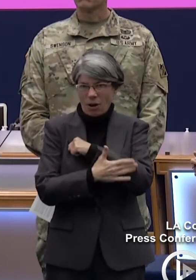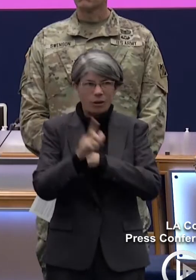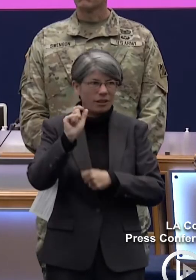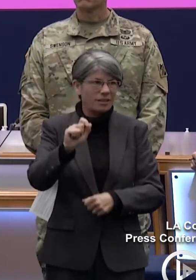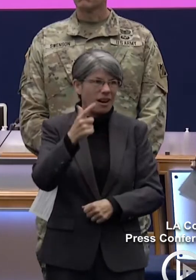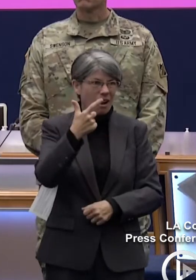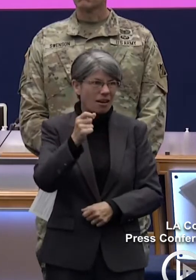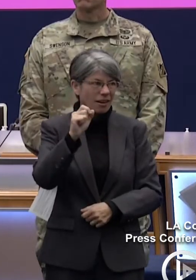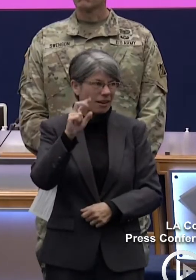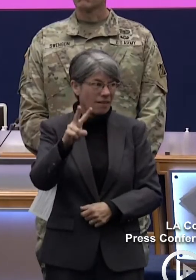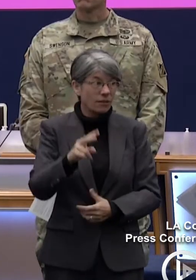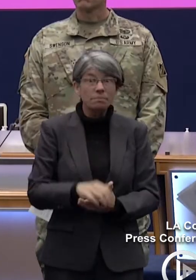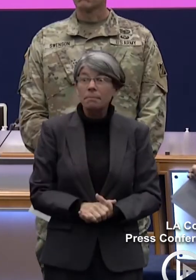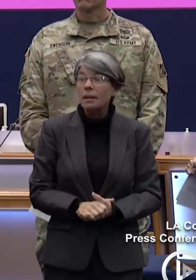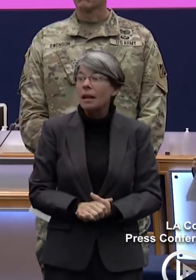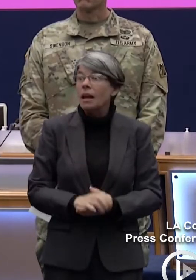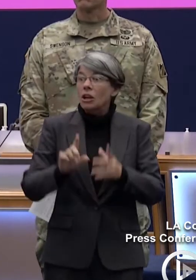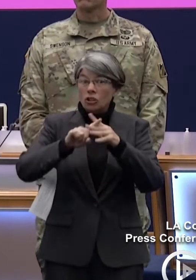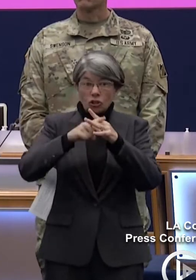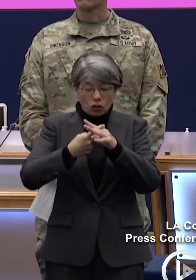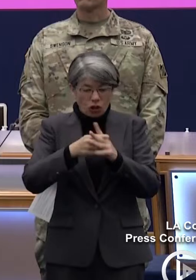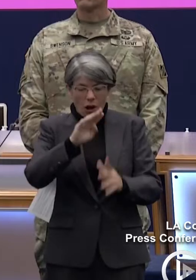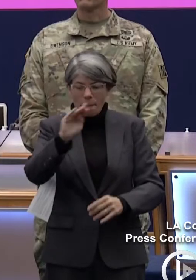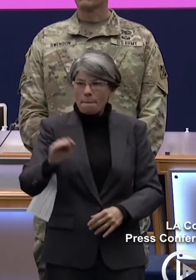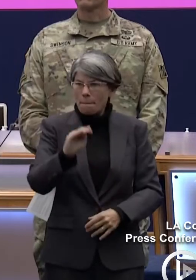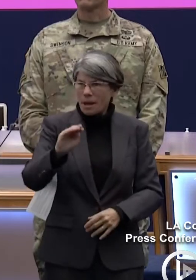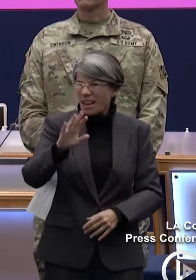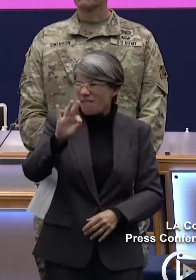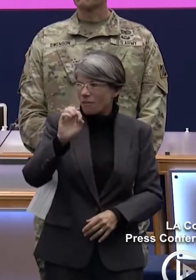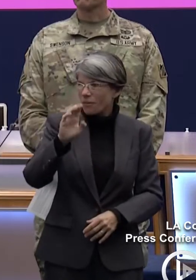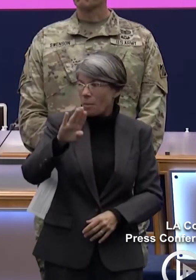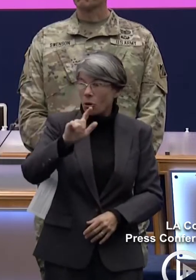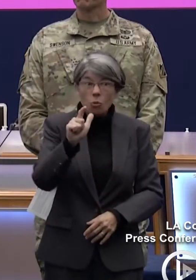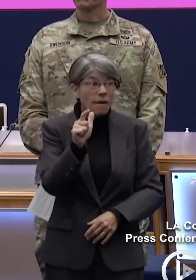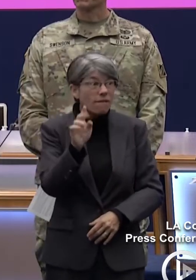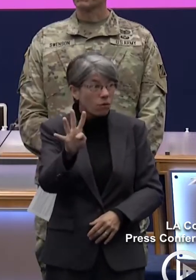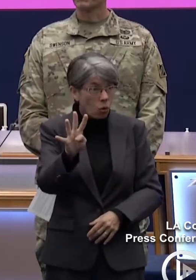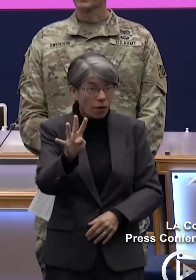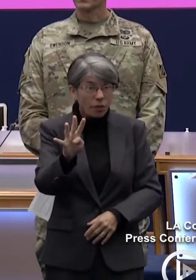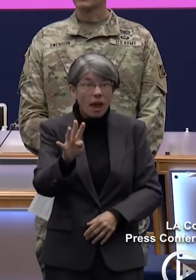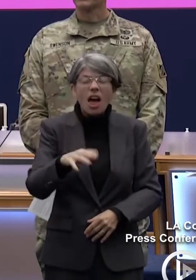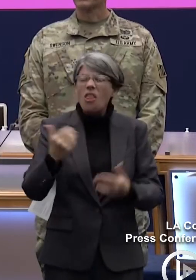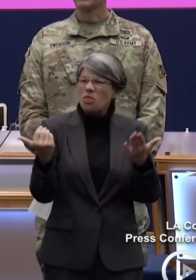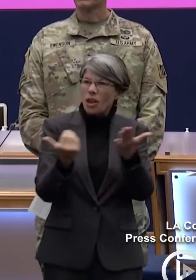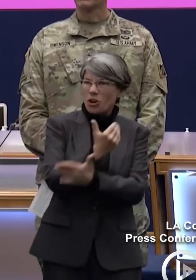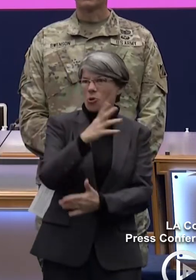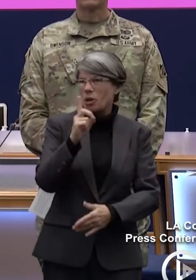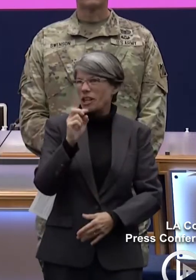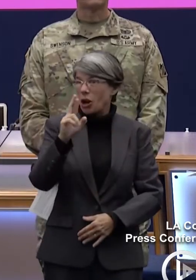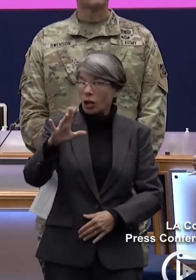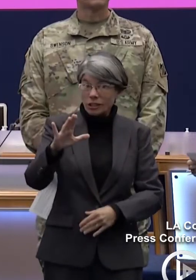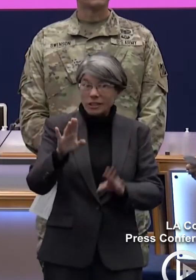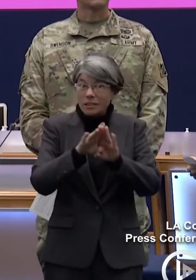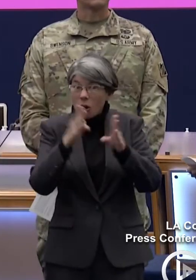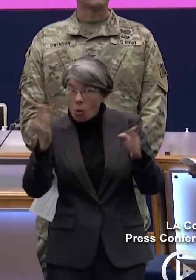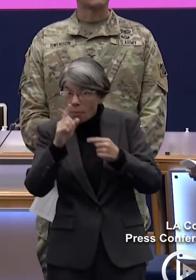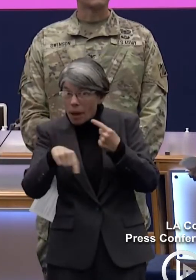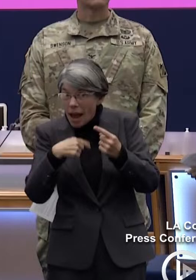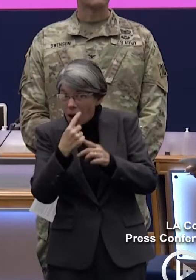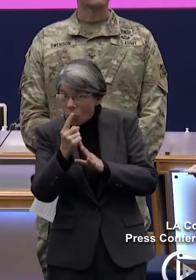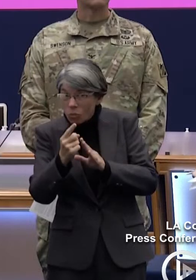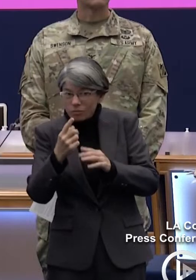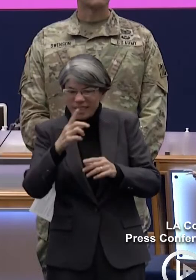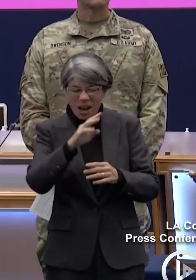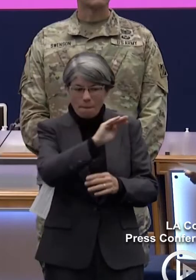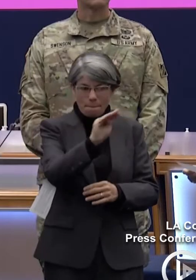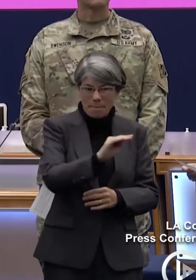recovery.lacounty.gov. Effective Monday, February 24th, the new DRC operating hours will be Monday